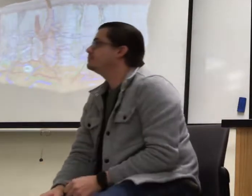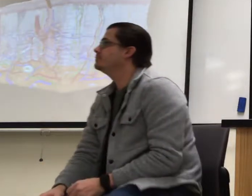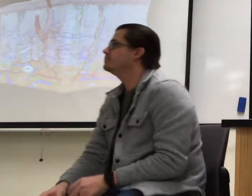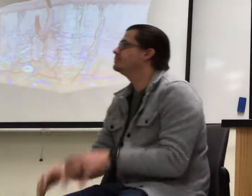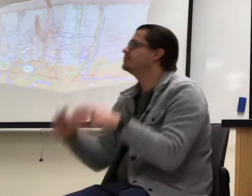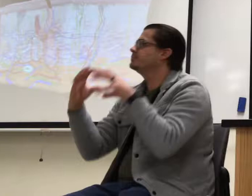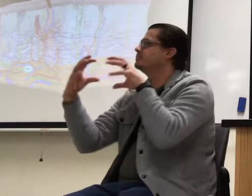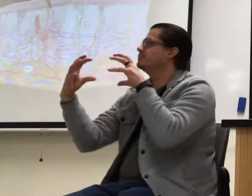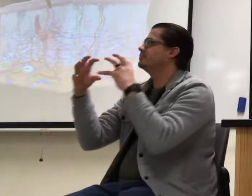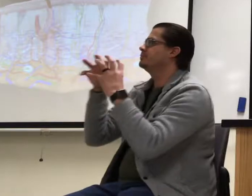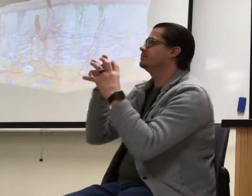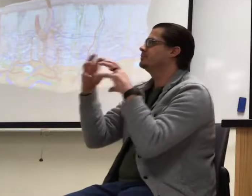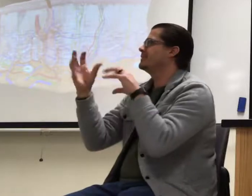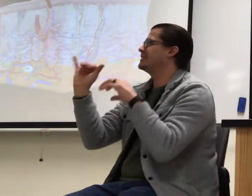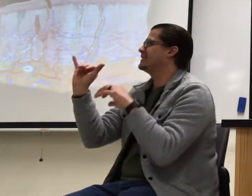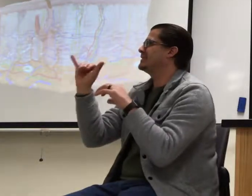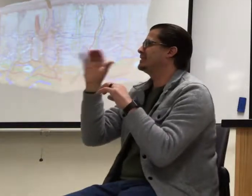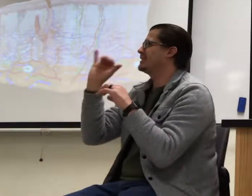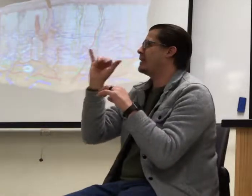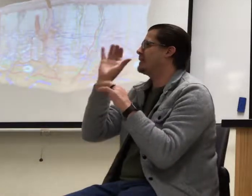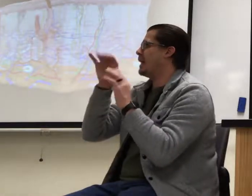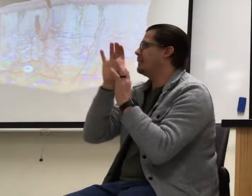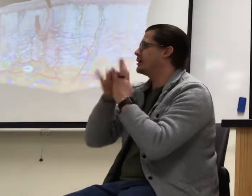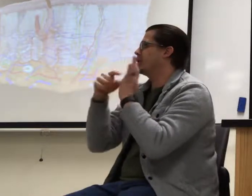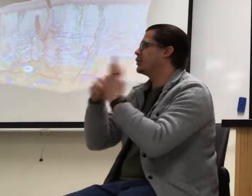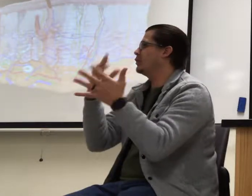as the figure that I just showed you.